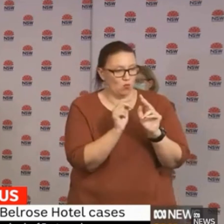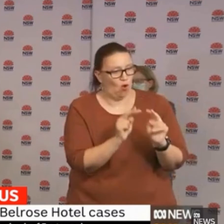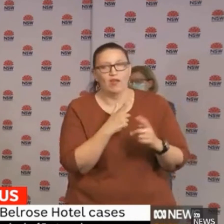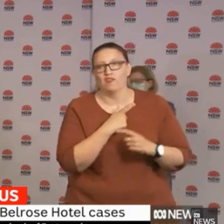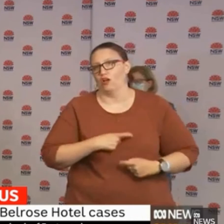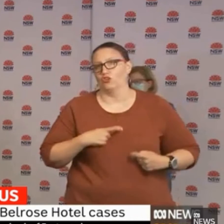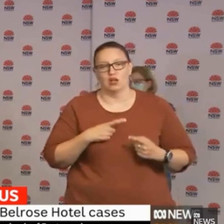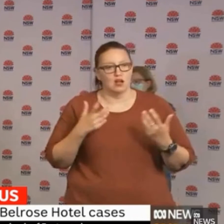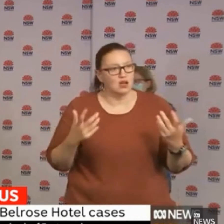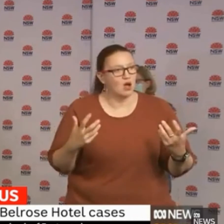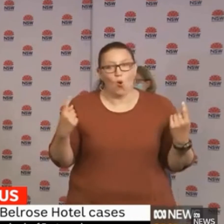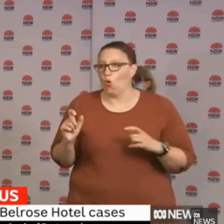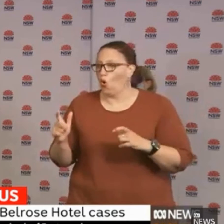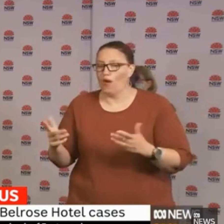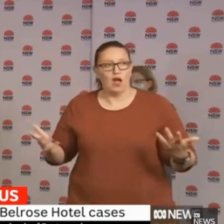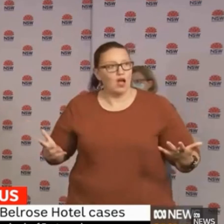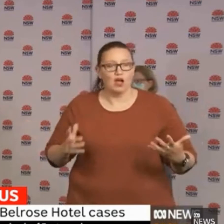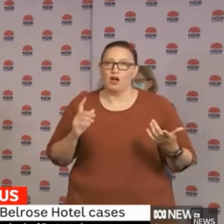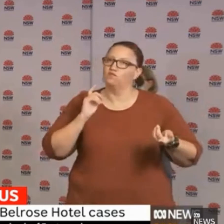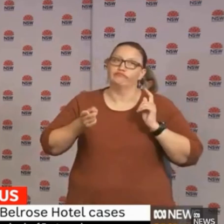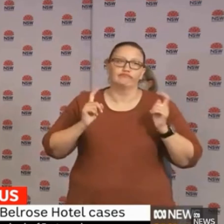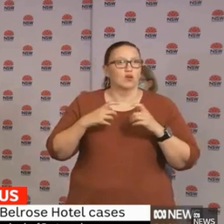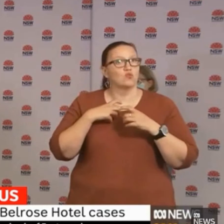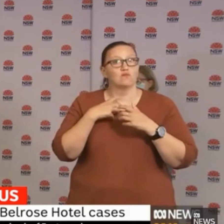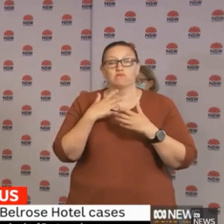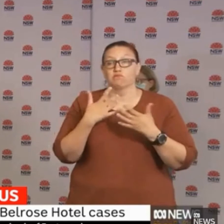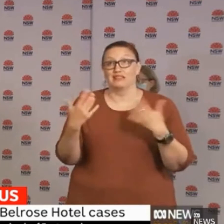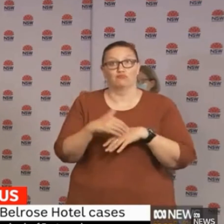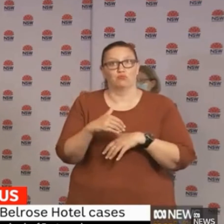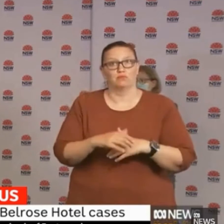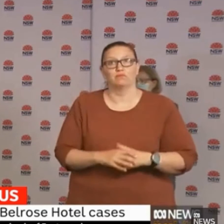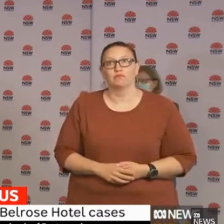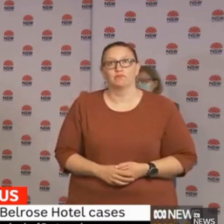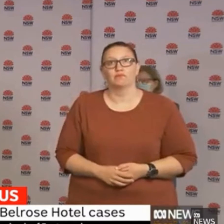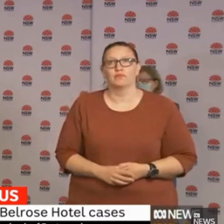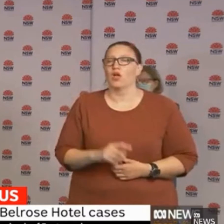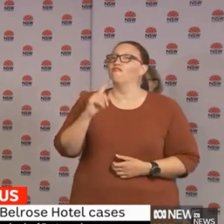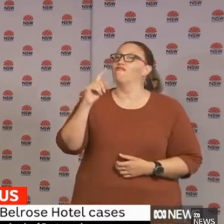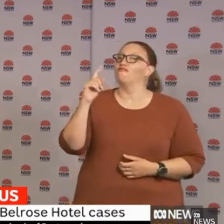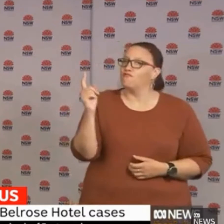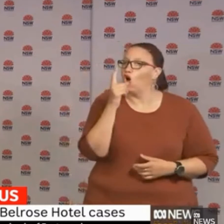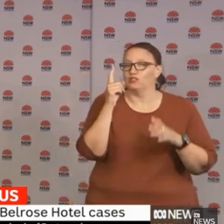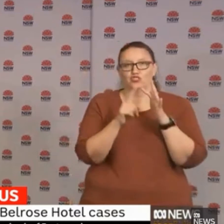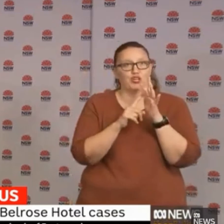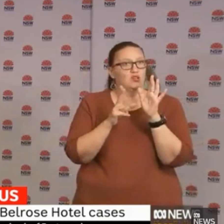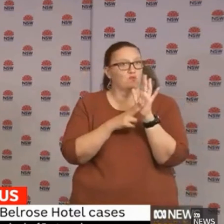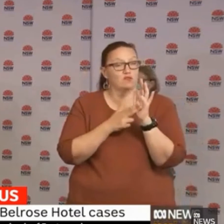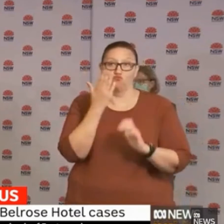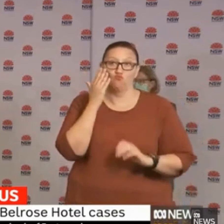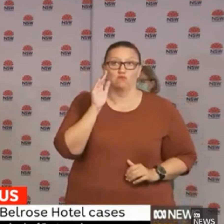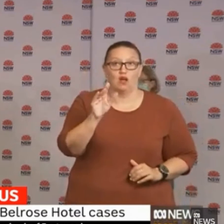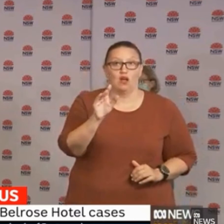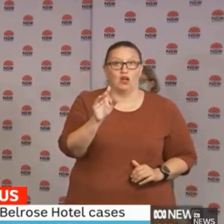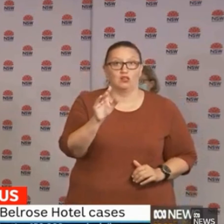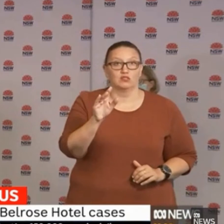is just enormous. That puts us all at risk. As of 1 January, all businesses are required to